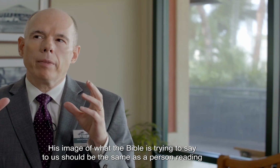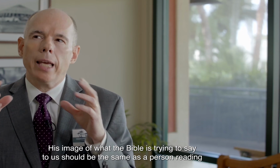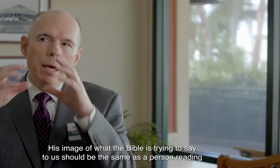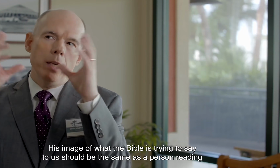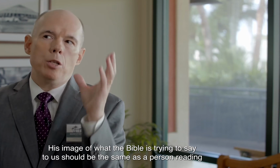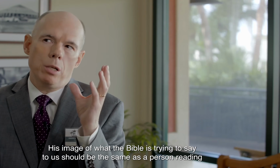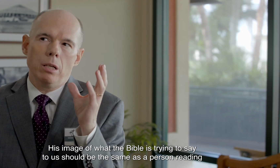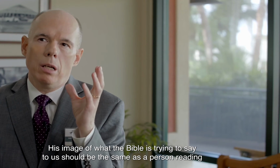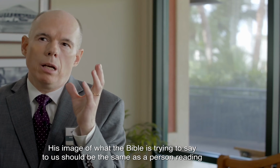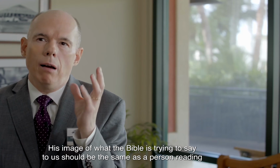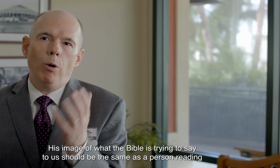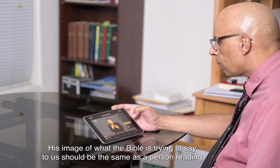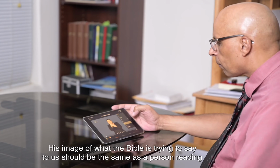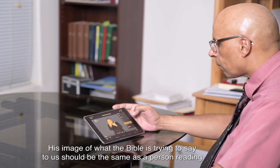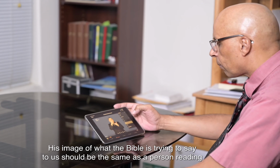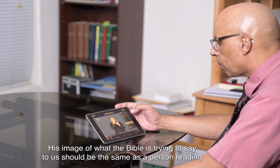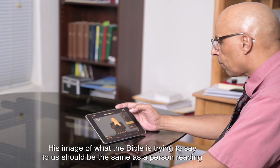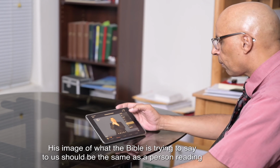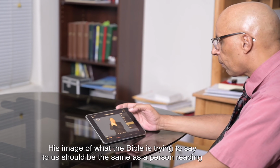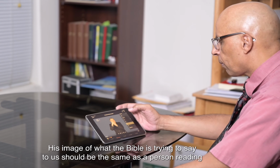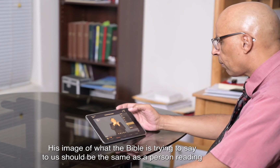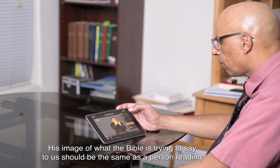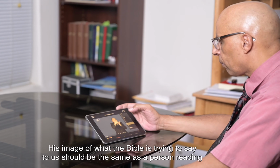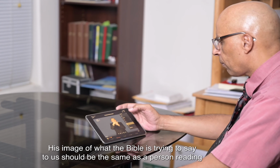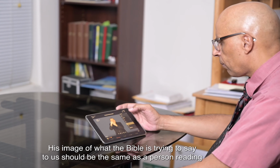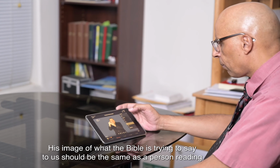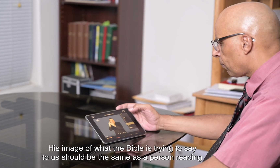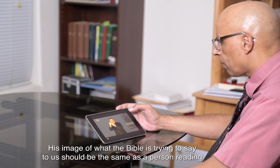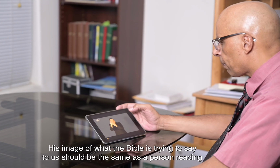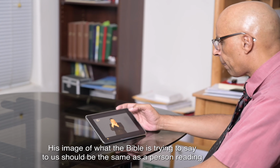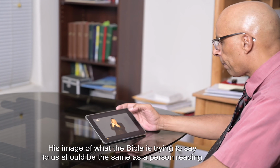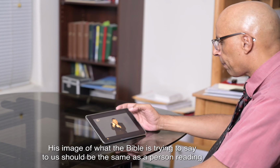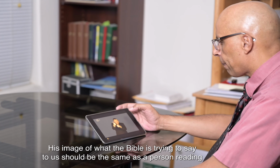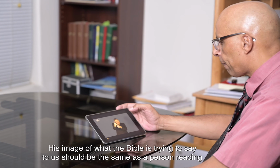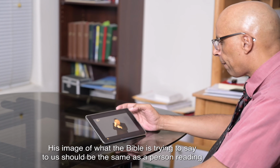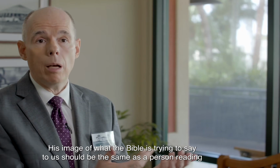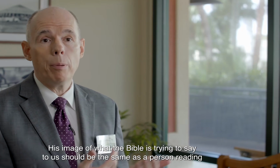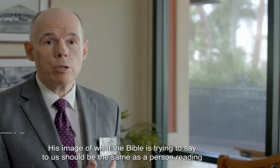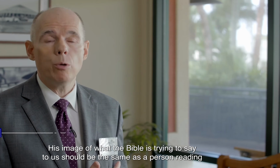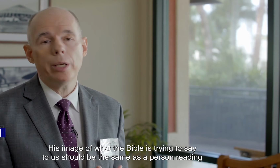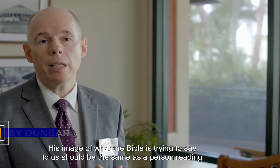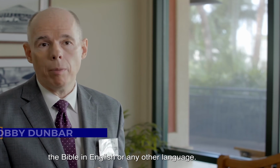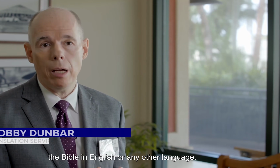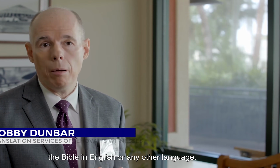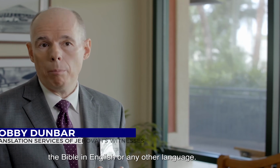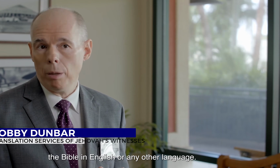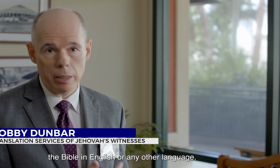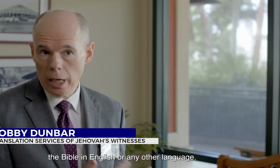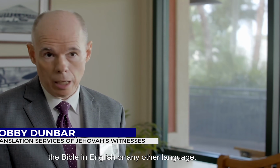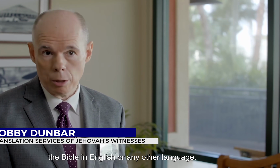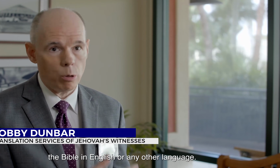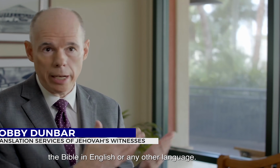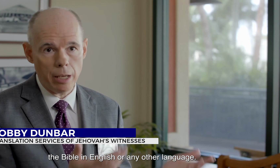His image of what the Bible is trying to say to us should be the same as a person reading the